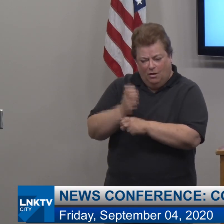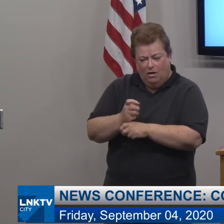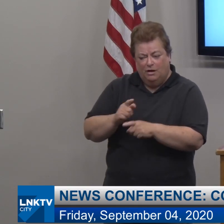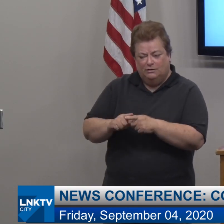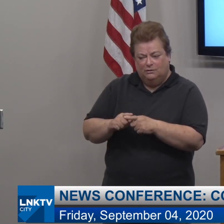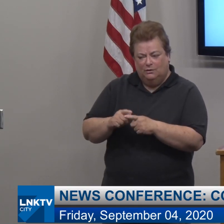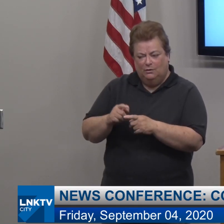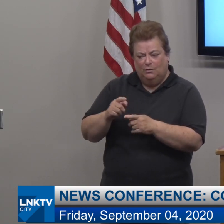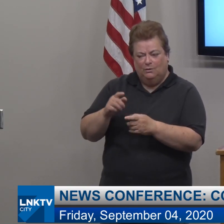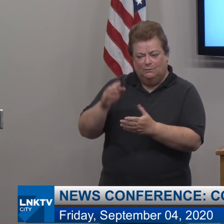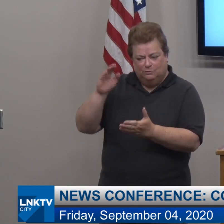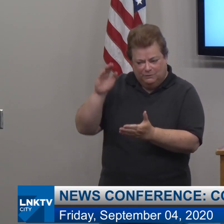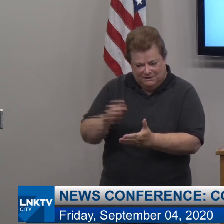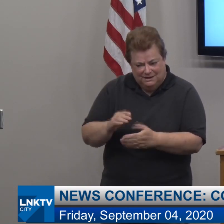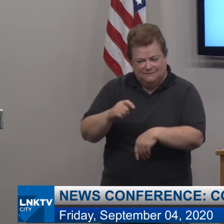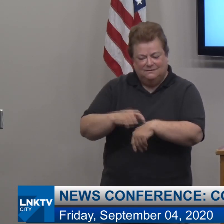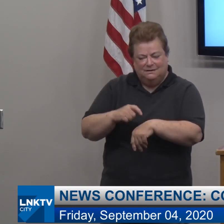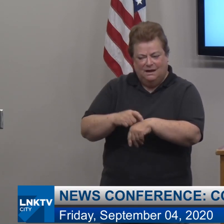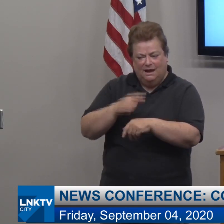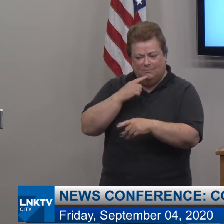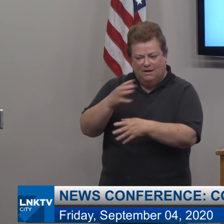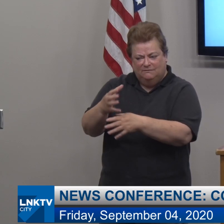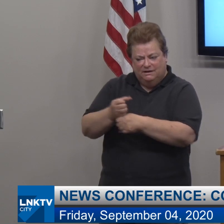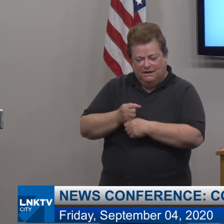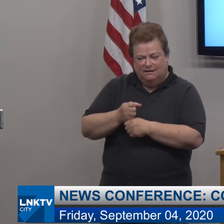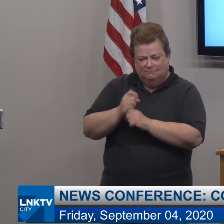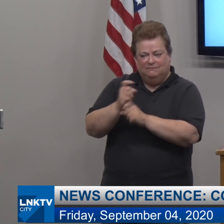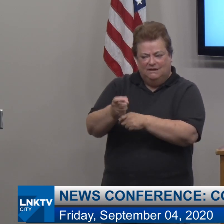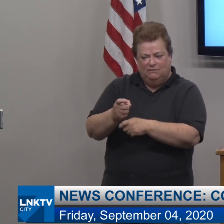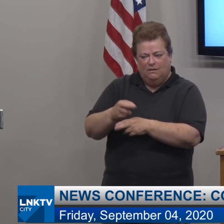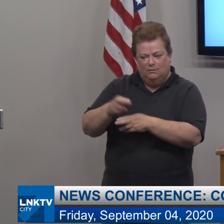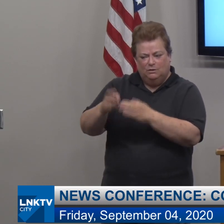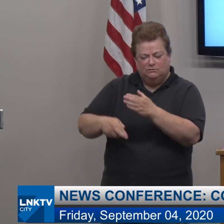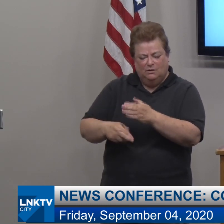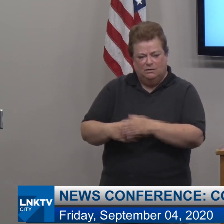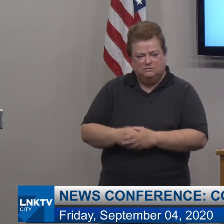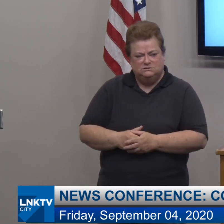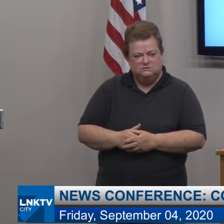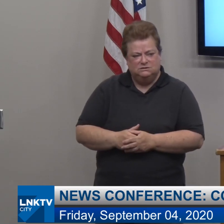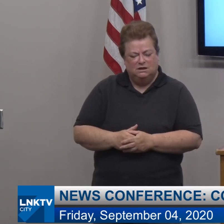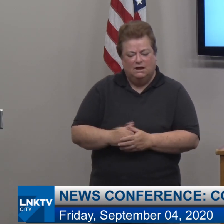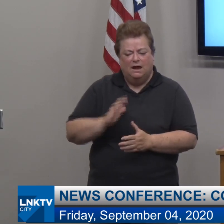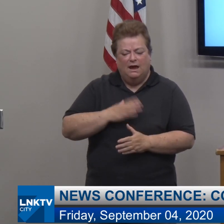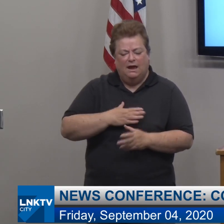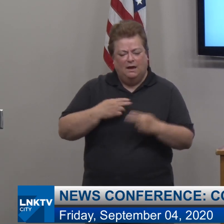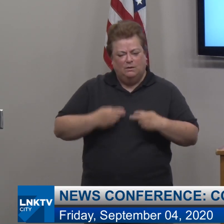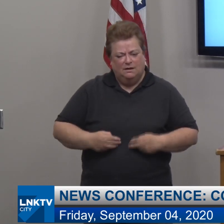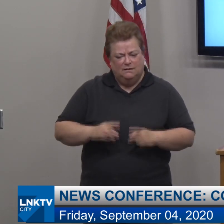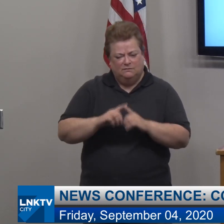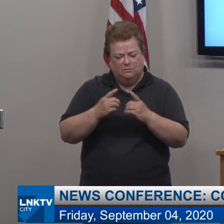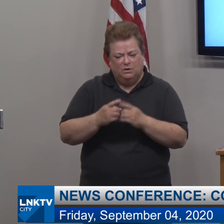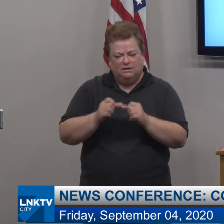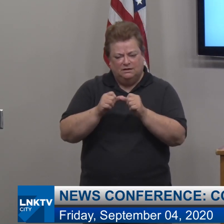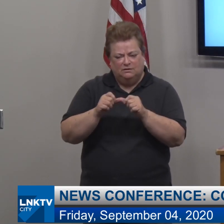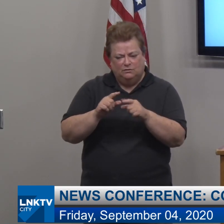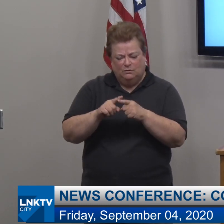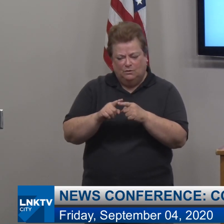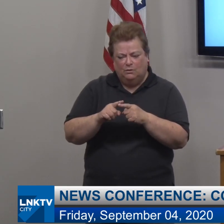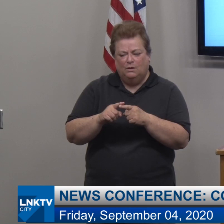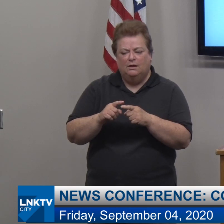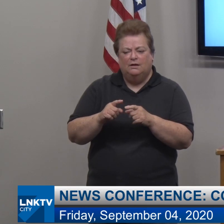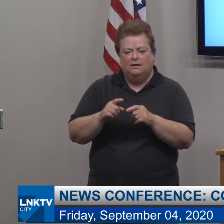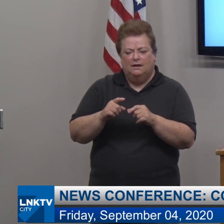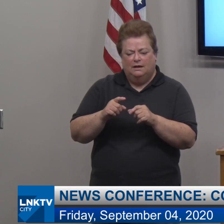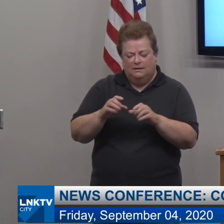Despite the challenge with lab capacity in testing turnaround times, our health department continues to maintain a robust